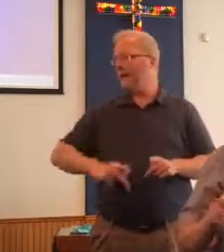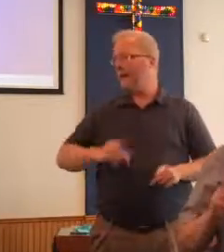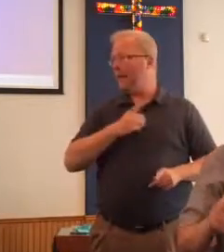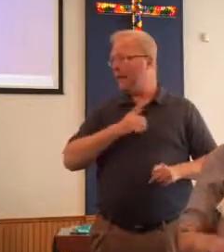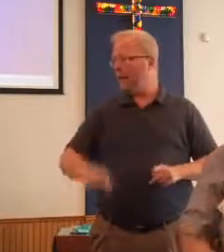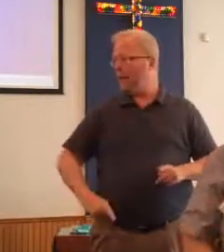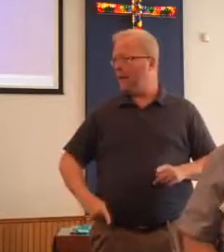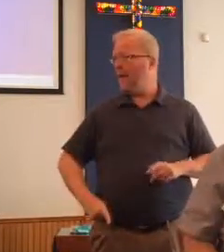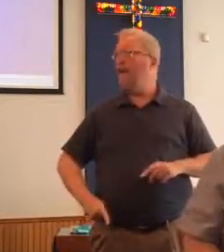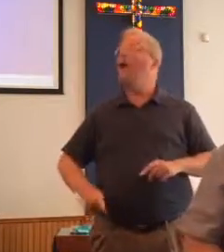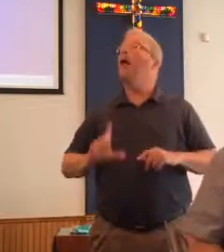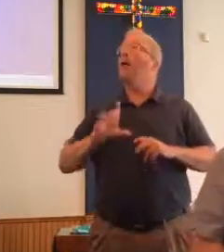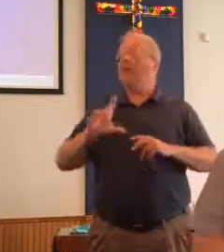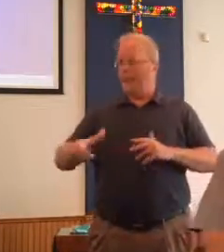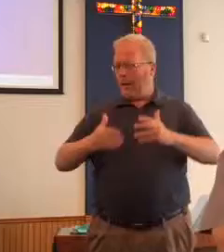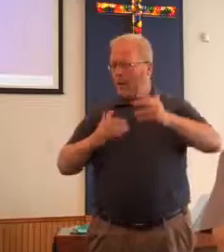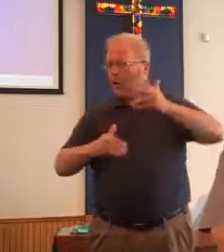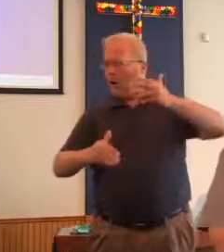Jesus was born.